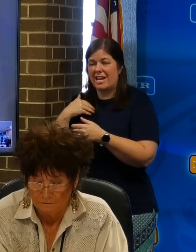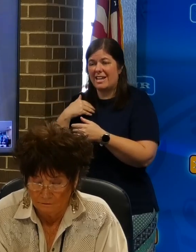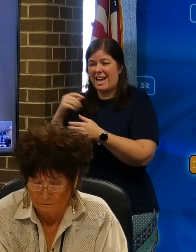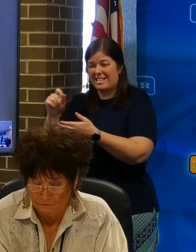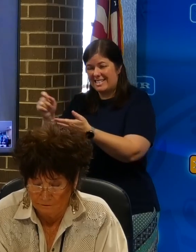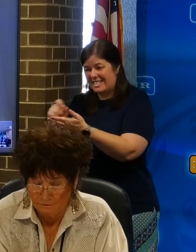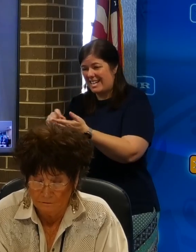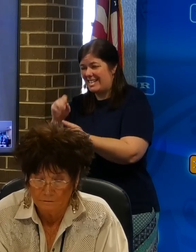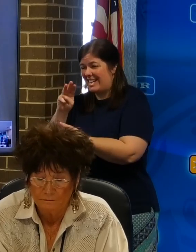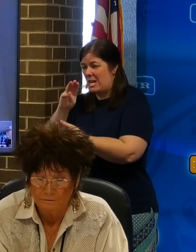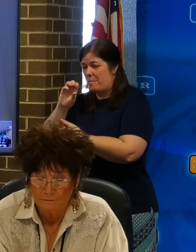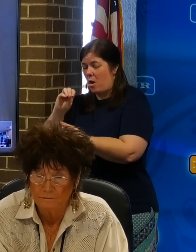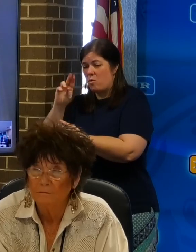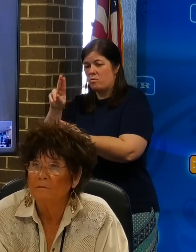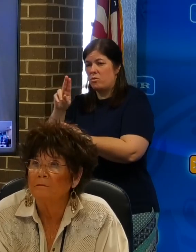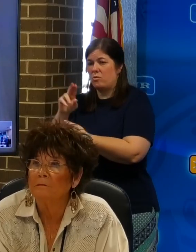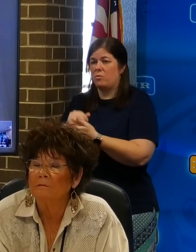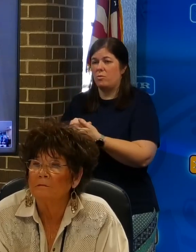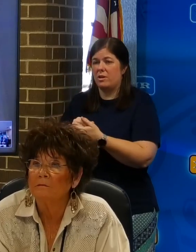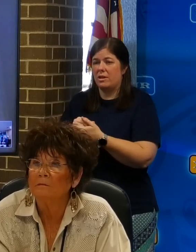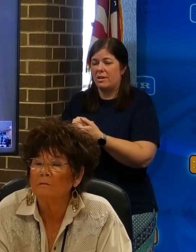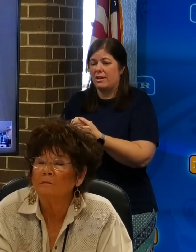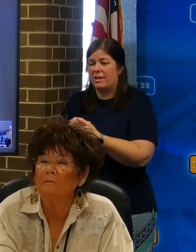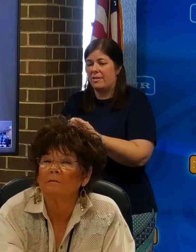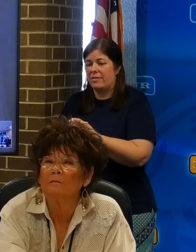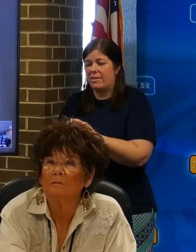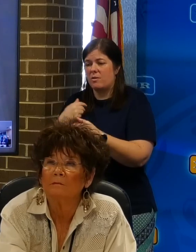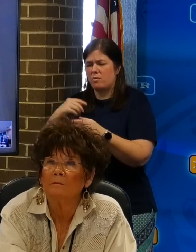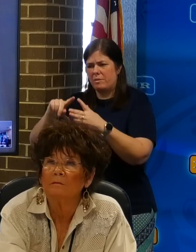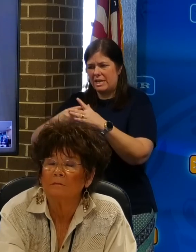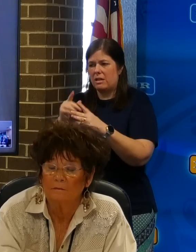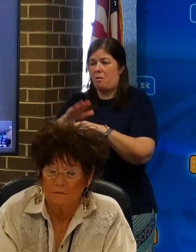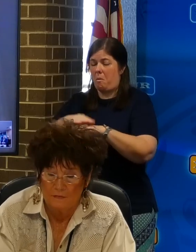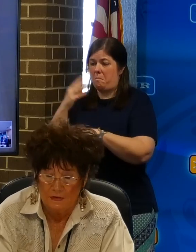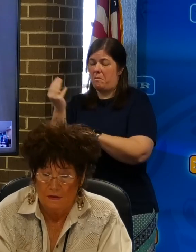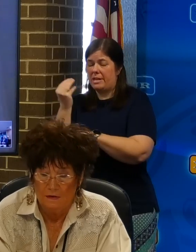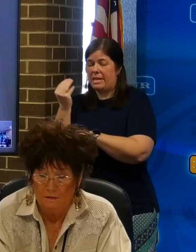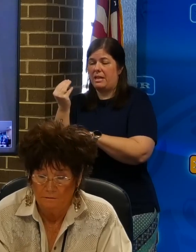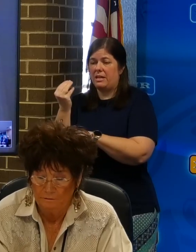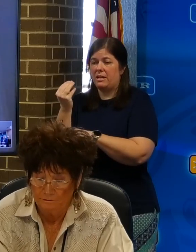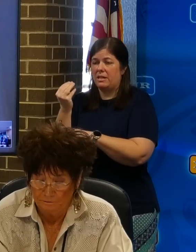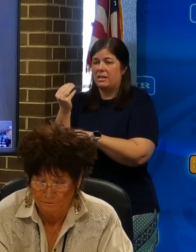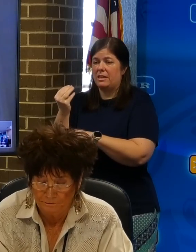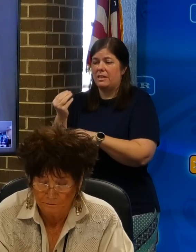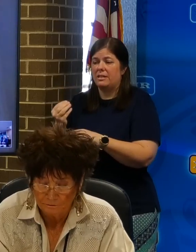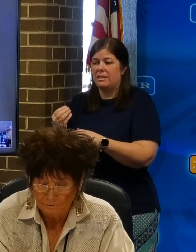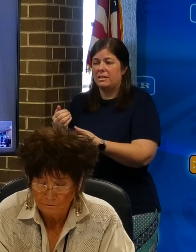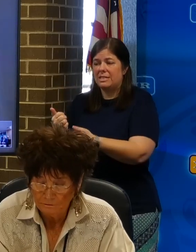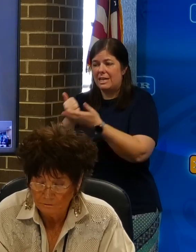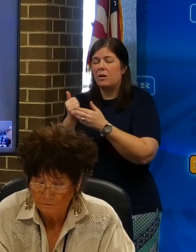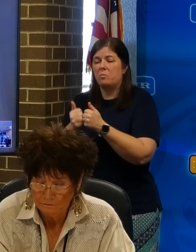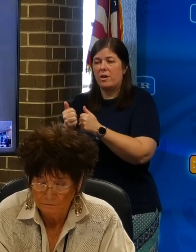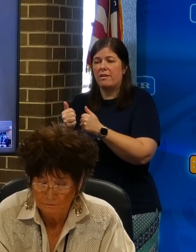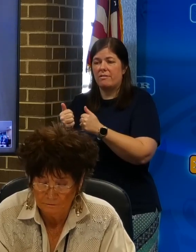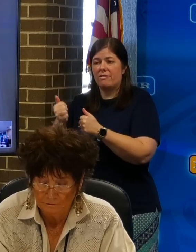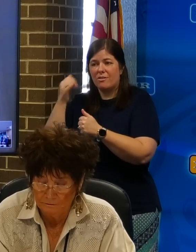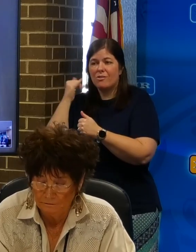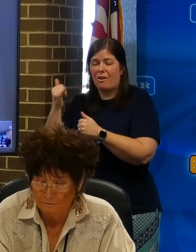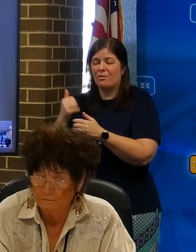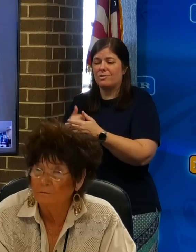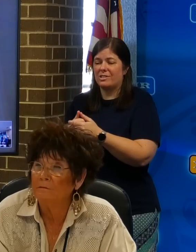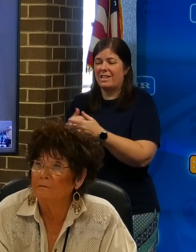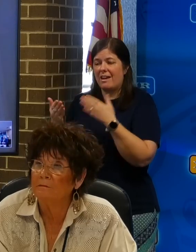MOU, a call center vendor that will start on Monday to help us demand those calls. Currently, right now, they're going through a couple